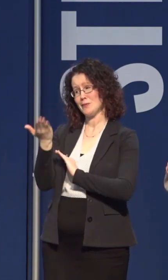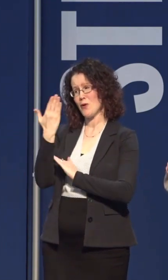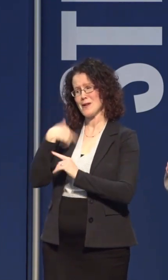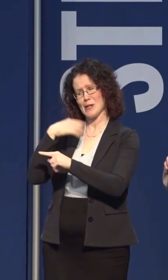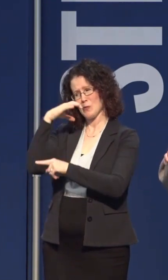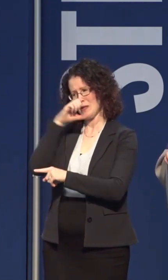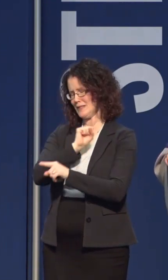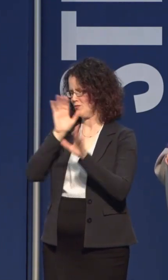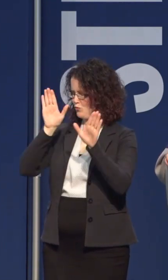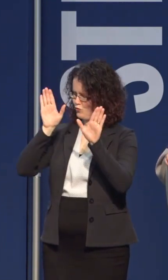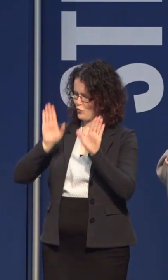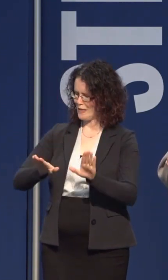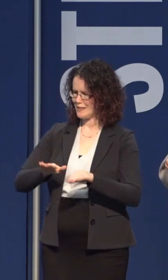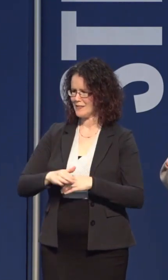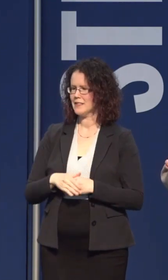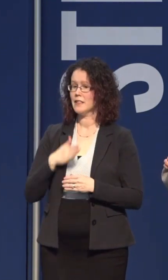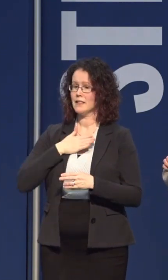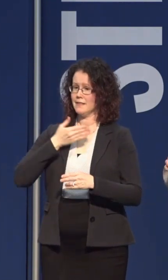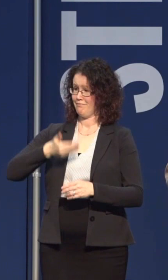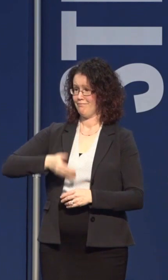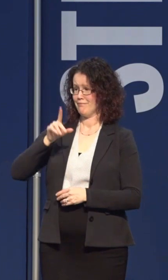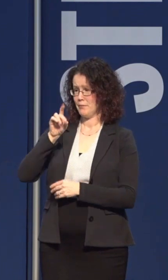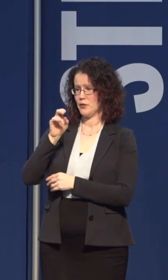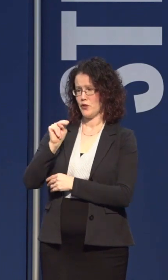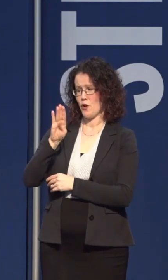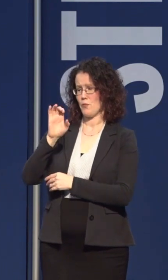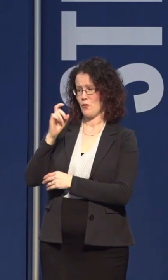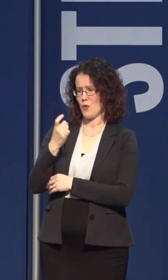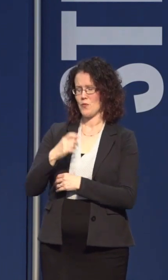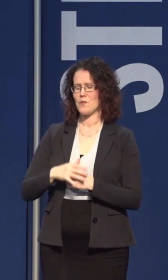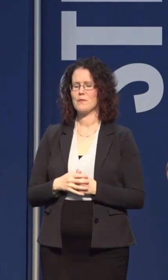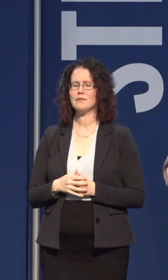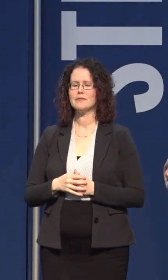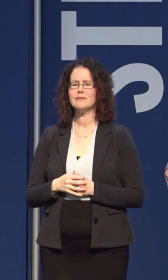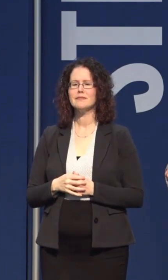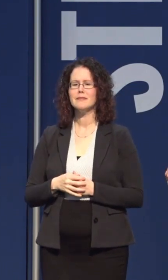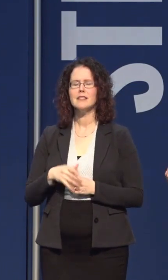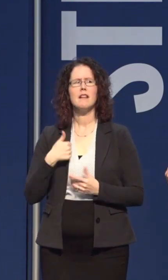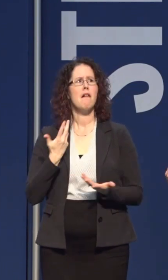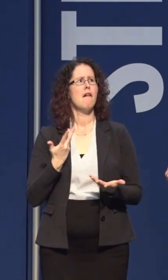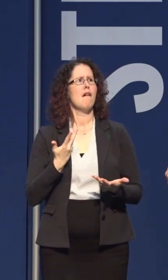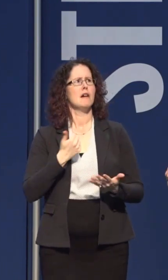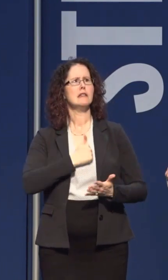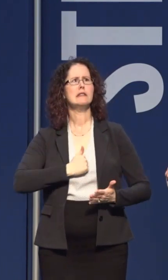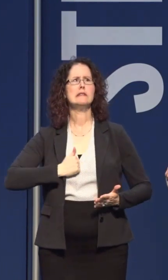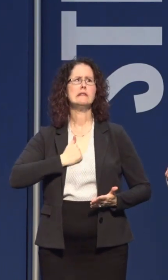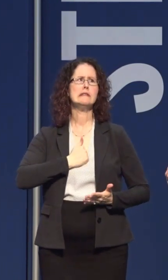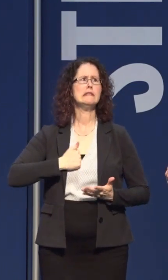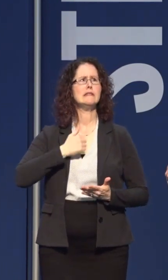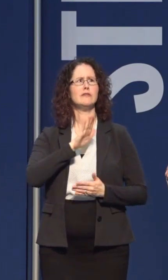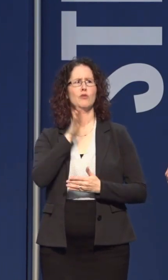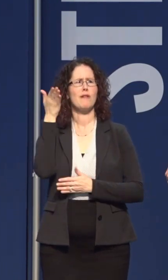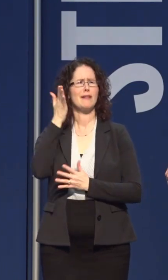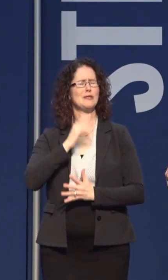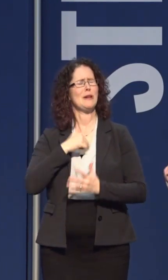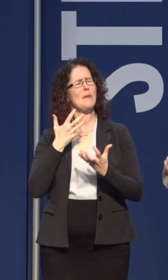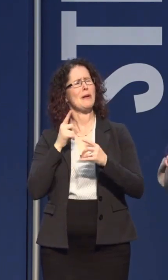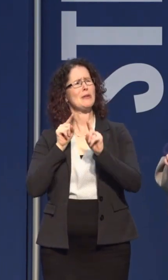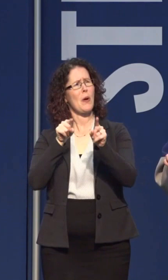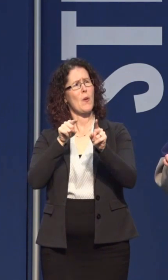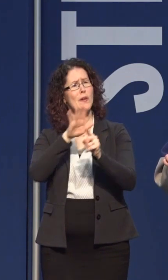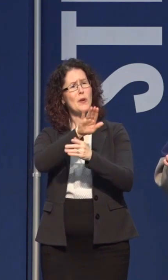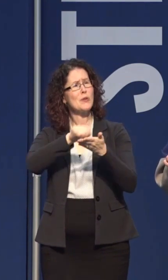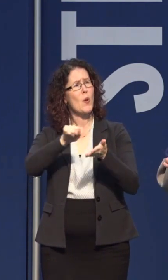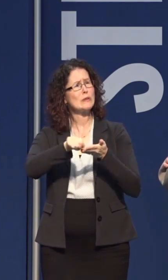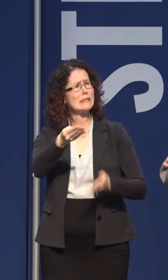morning. My name is Don Bureau." And she said, "Don, I'm so sorry. I really wanted to go to your lecture. Can I get the